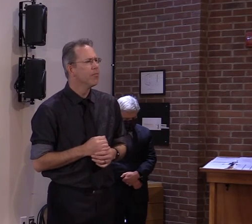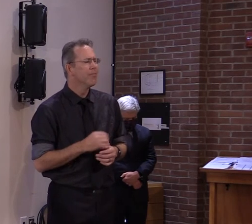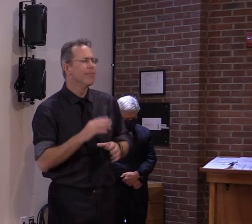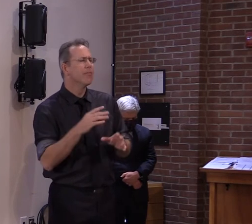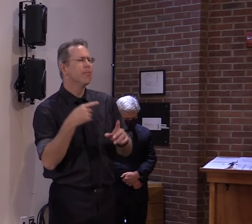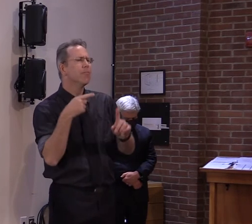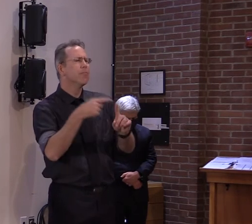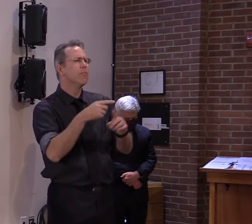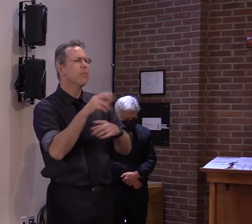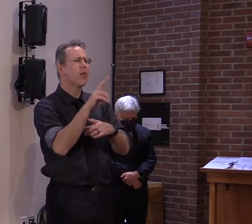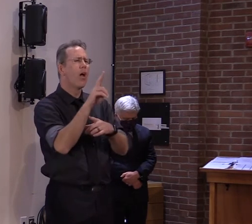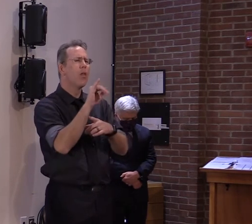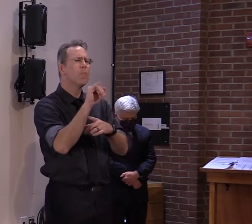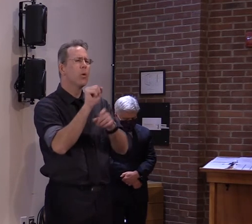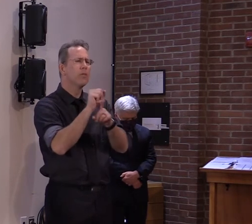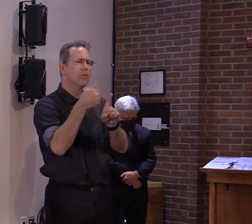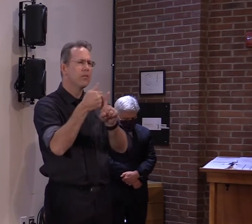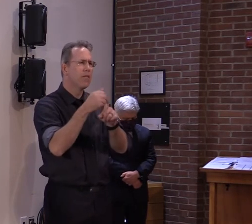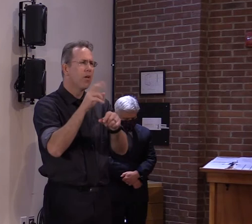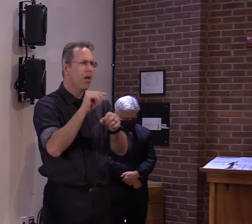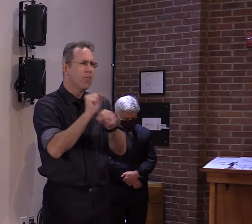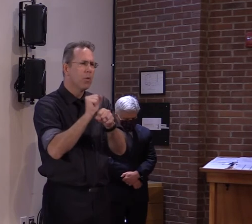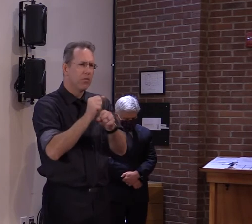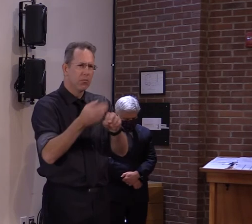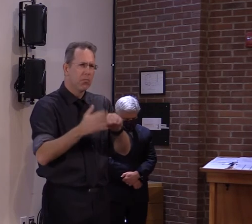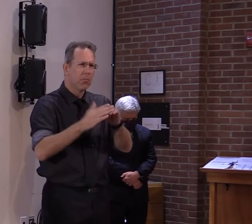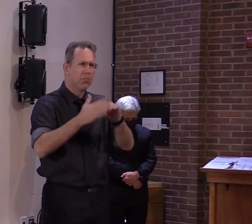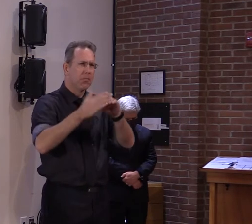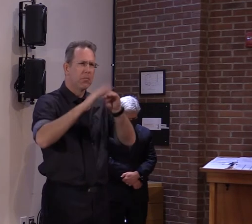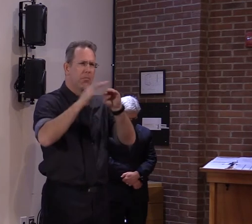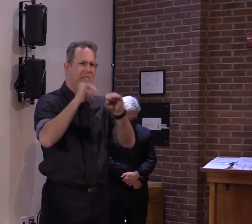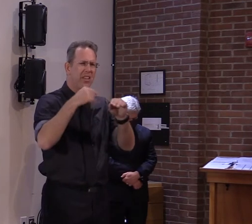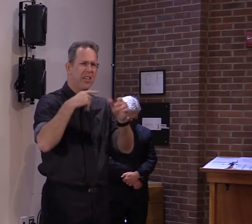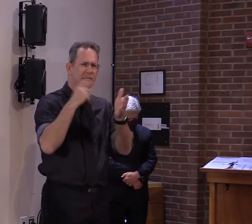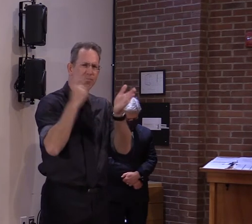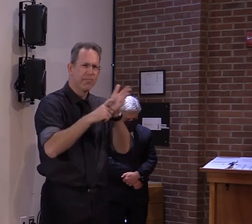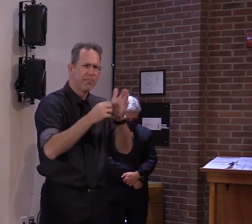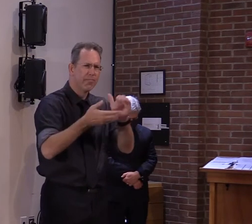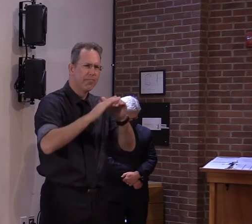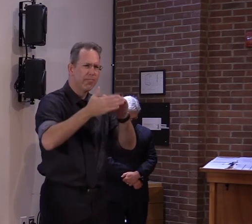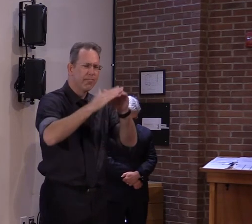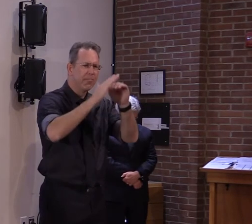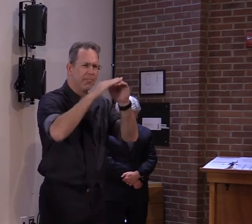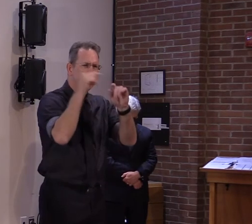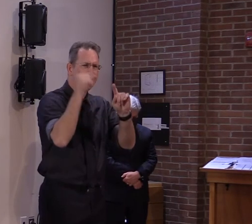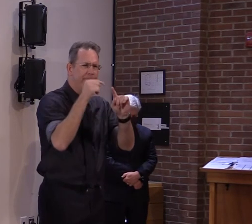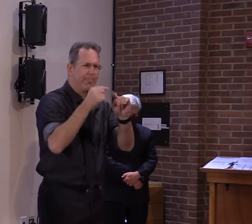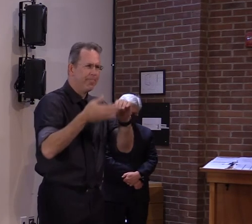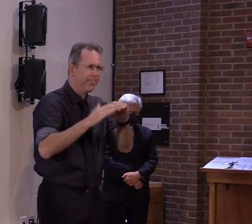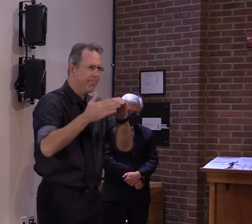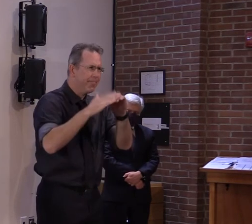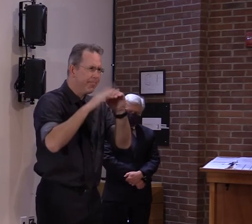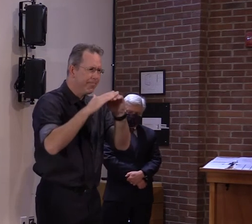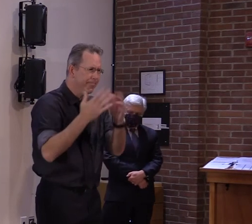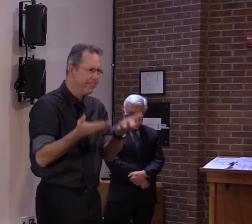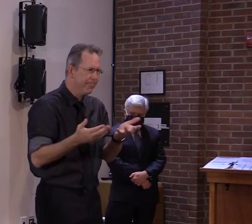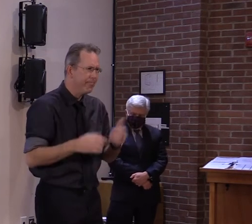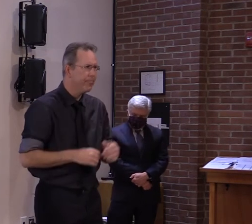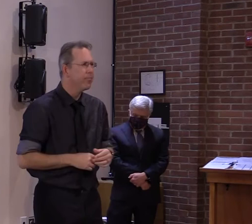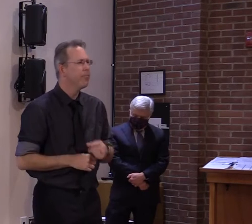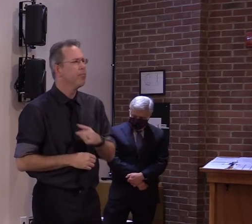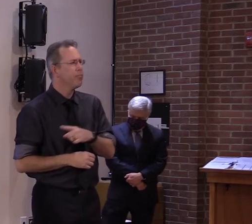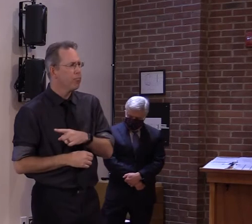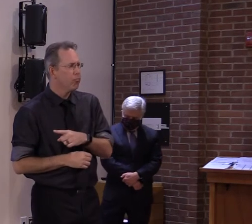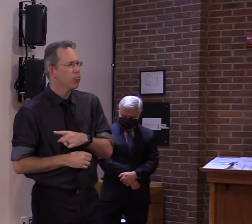We can certainly see if we can drill down into that data a little bit more, but you know, we typically begin to see that type